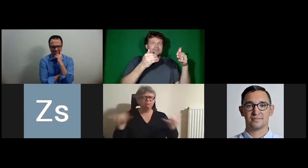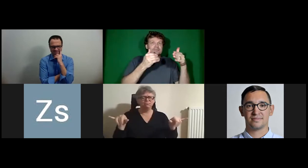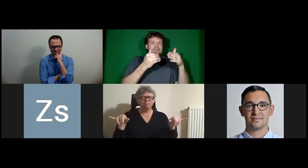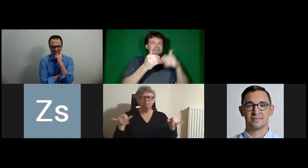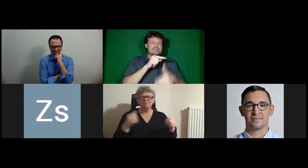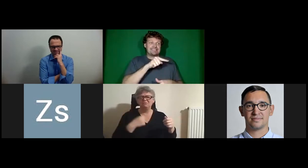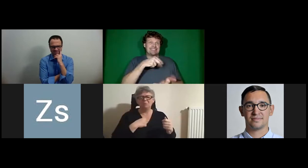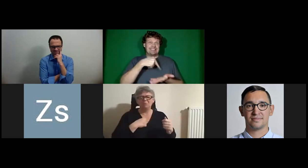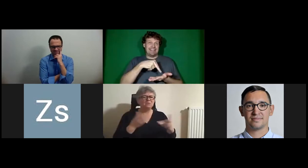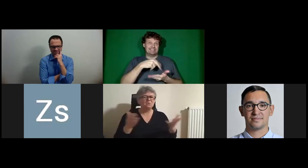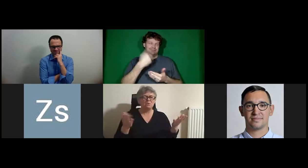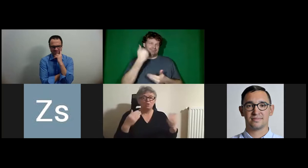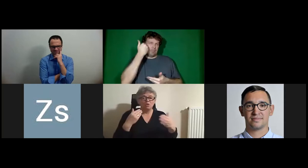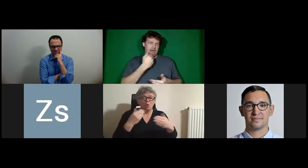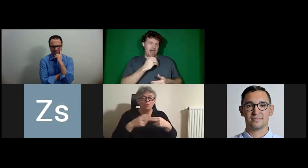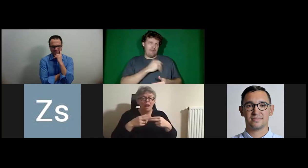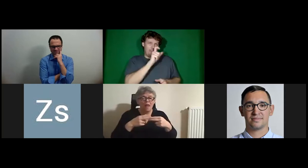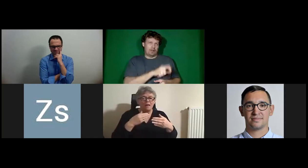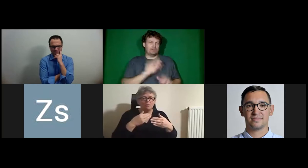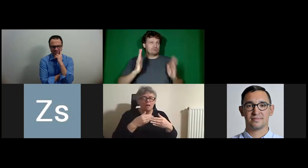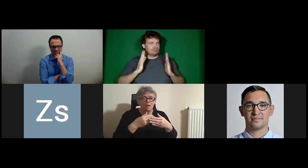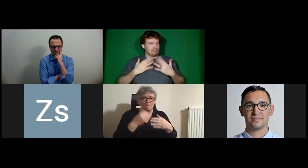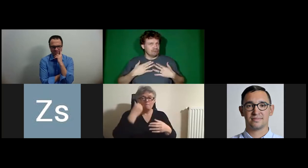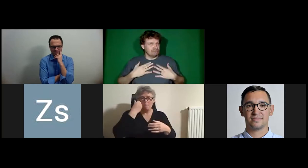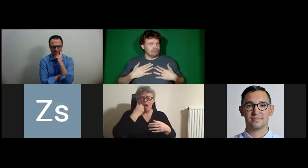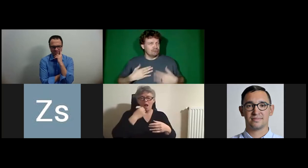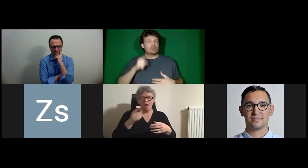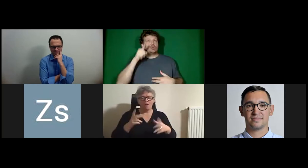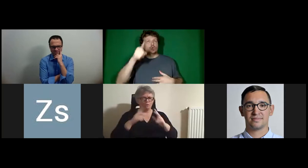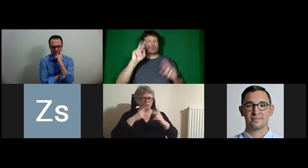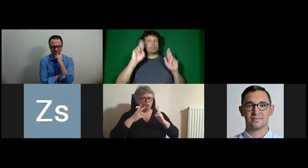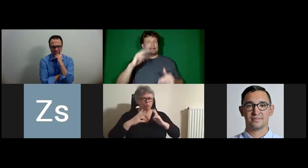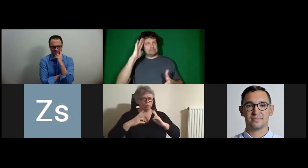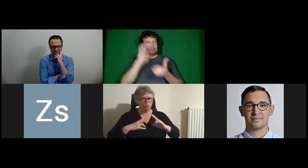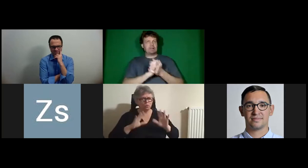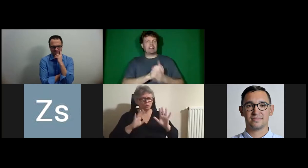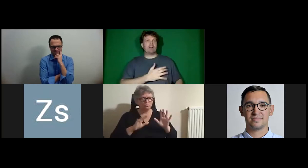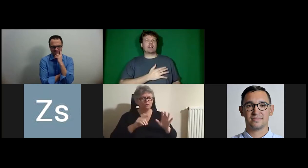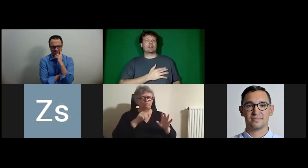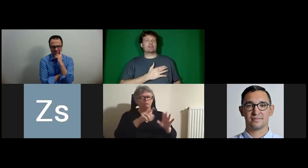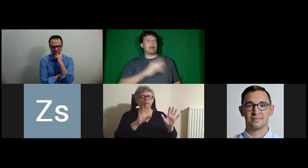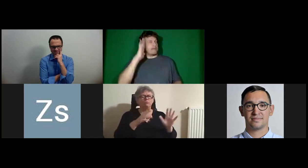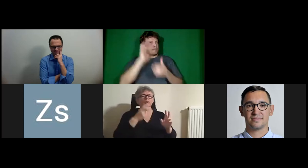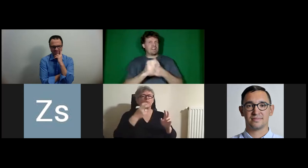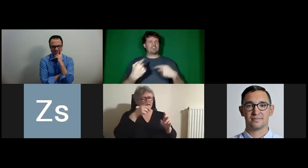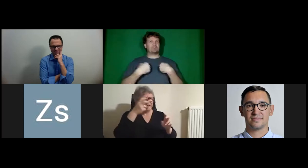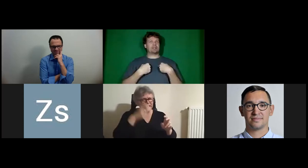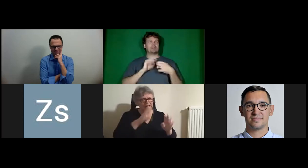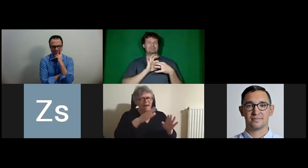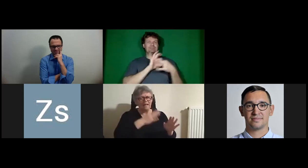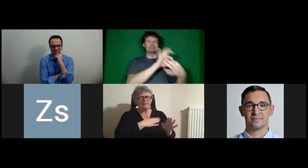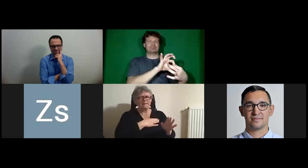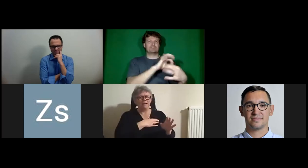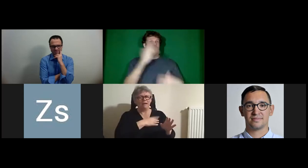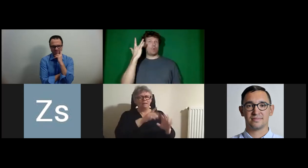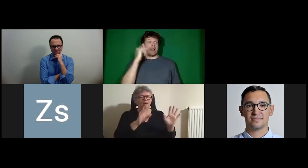So before that, I wasn't worried, but the last 30 minutes before I got on stage, but Maya told me, you have to believe in you and you have to